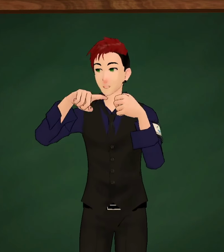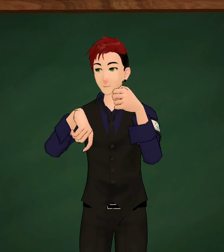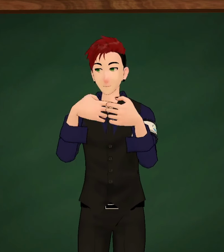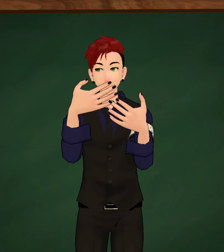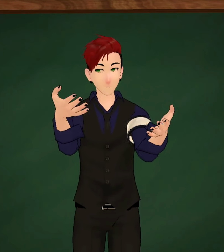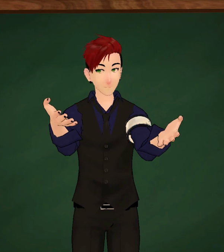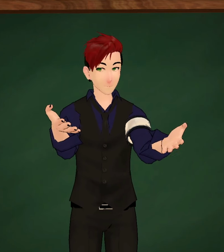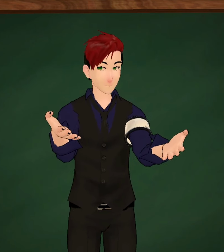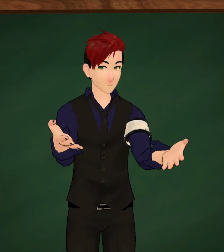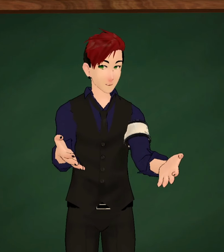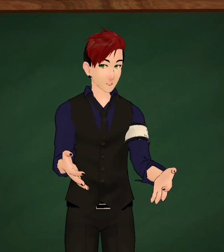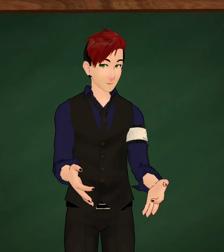about?